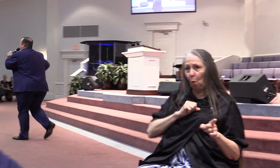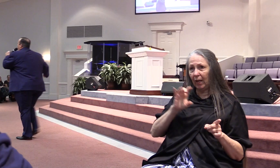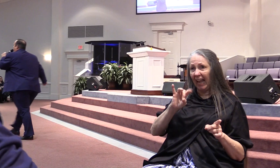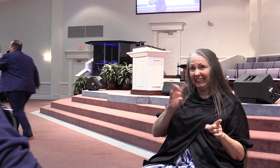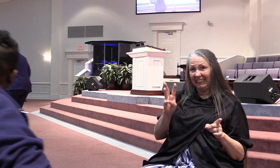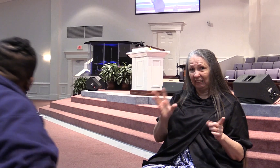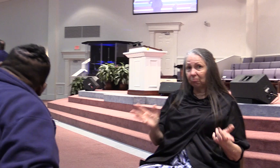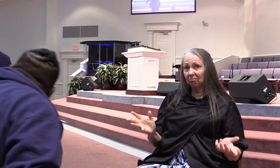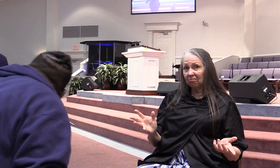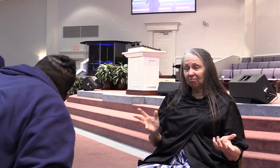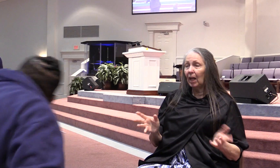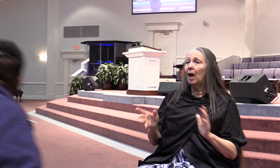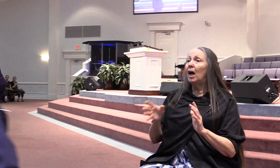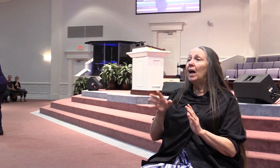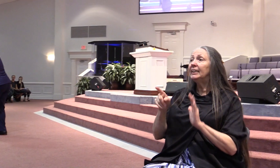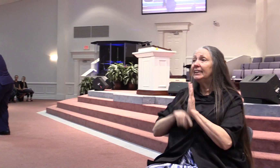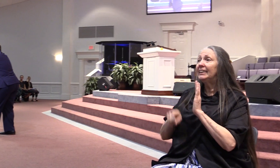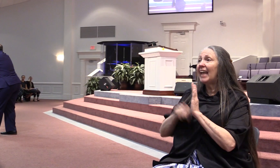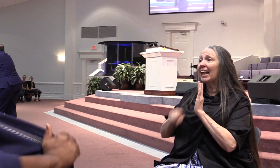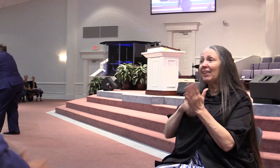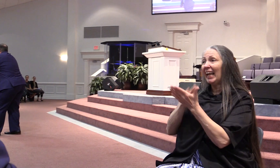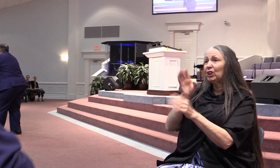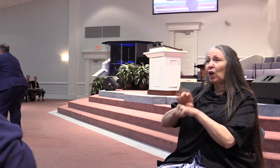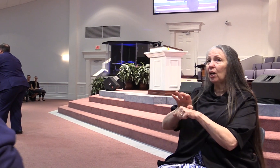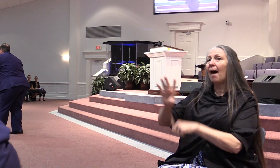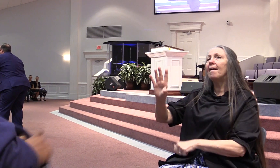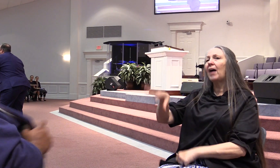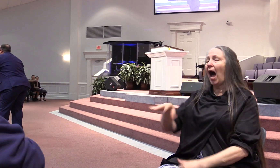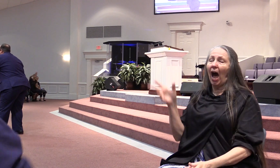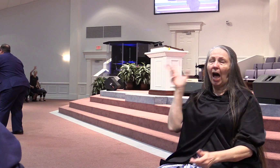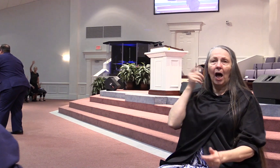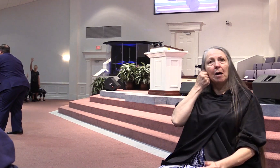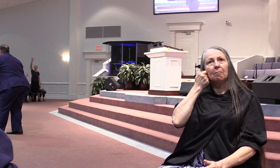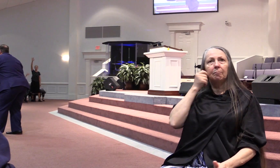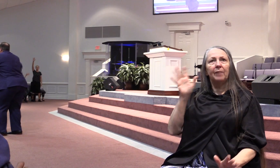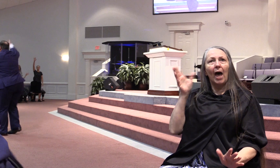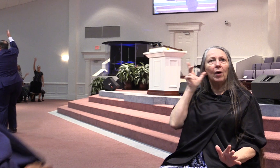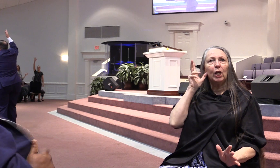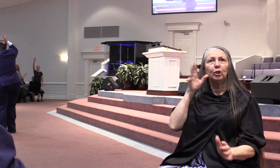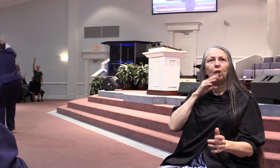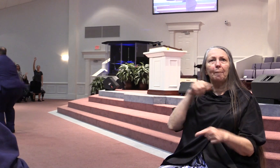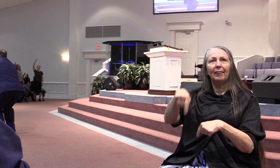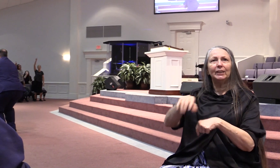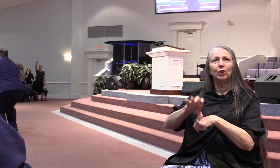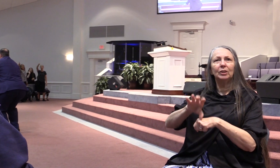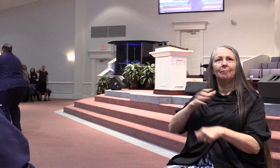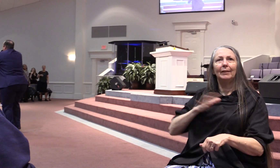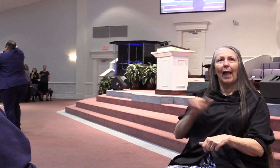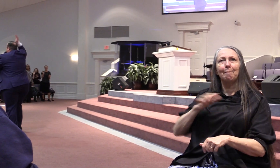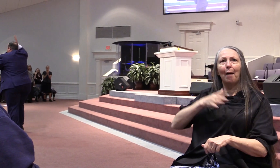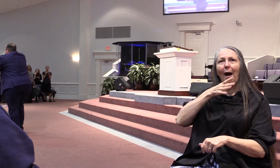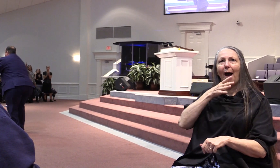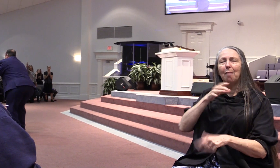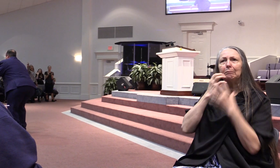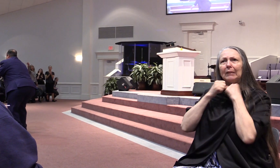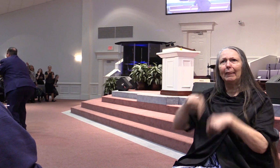If you want to talk bad about the church, you better go find somebody else. I don't want to hear you talking bad about my mama. This place gave birth to me. This